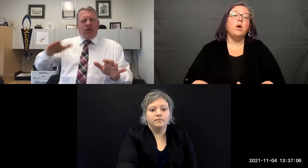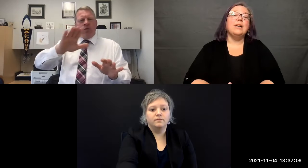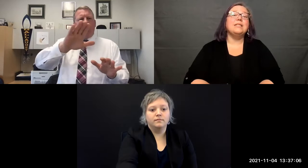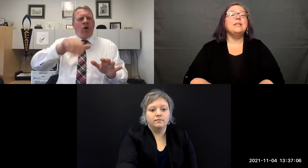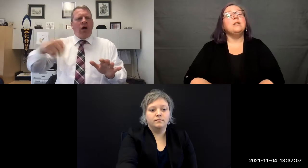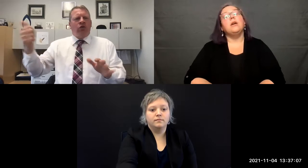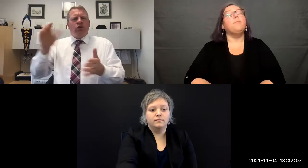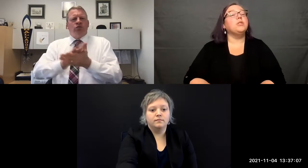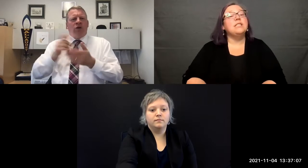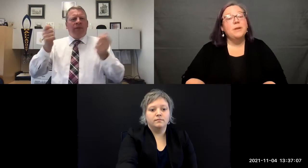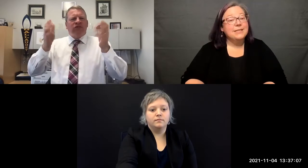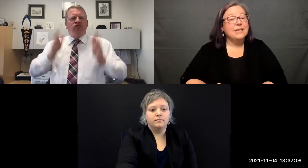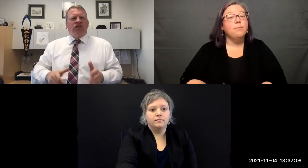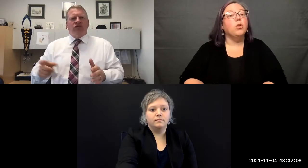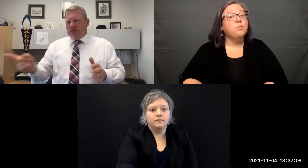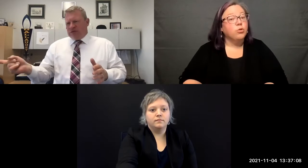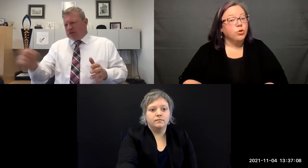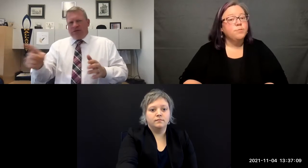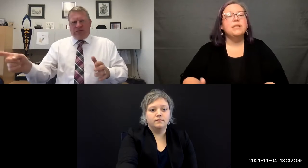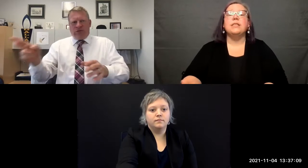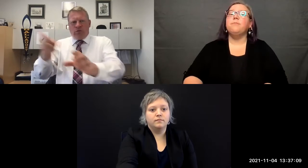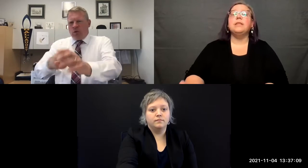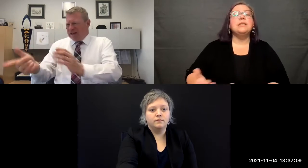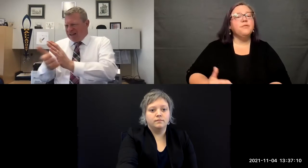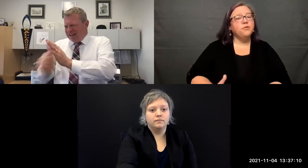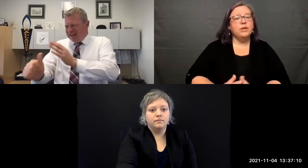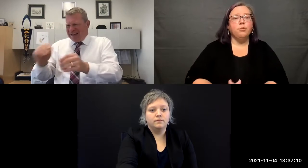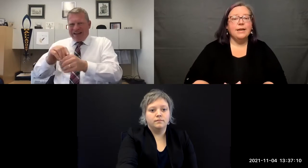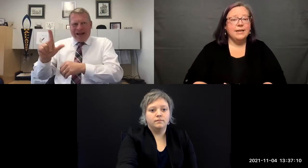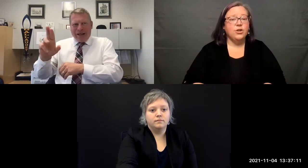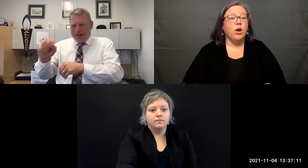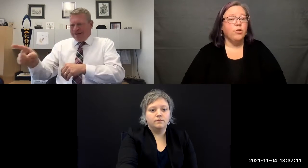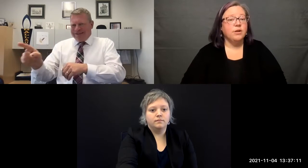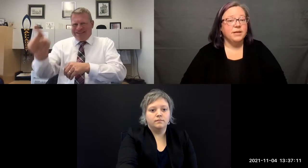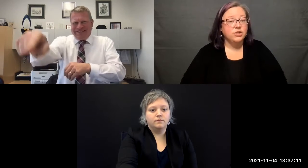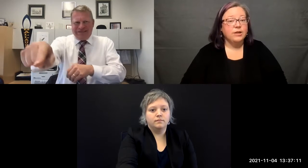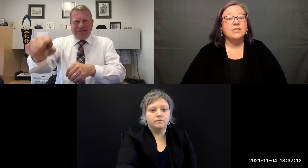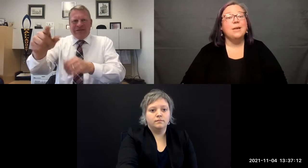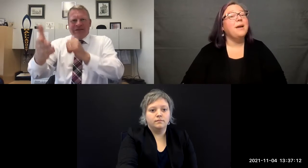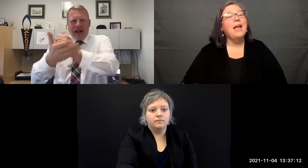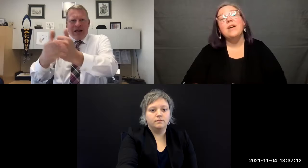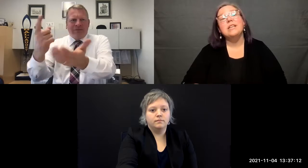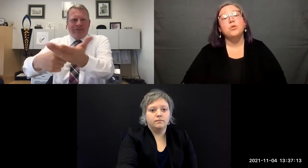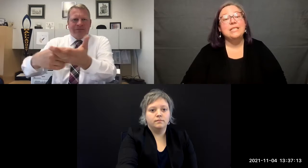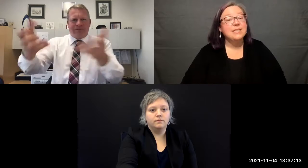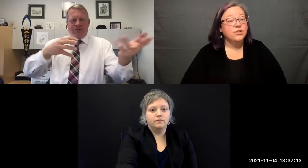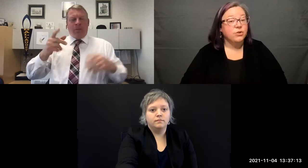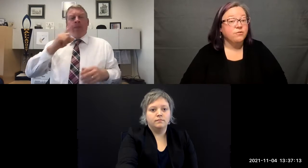want participants in multiple groups, then please feel free to bring in your other administrators that may have expertise in a certain